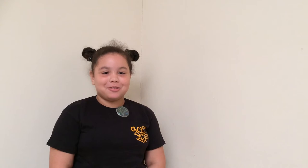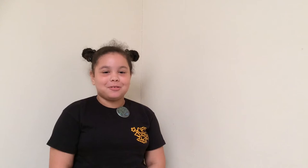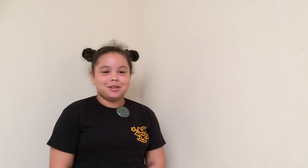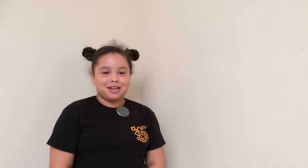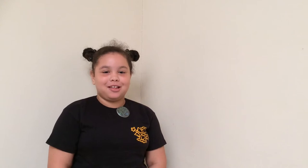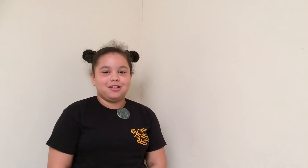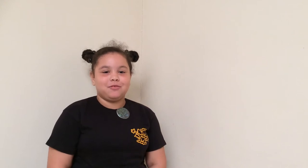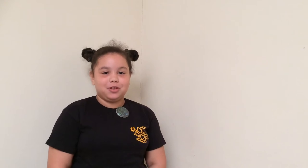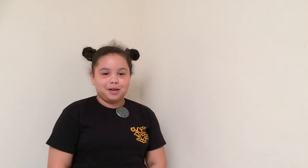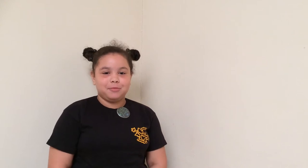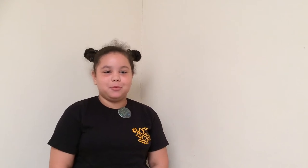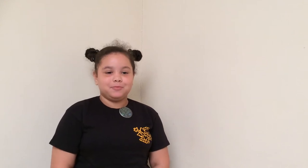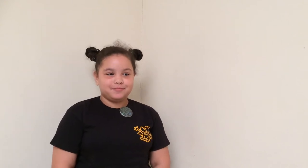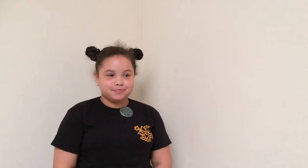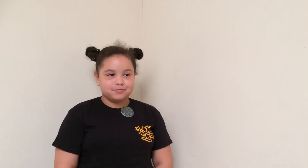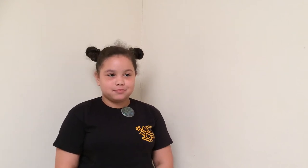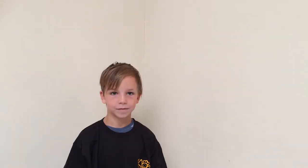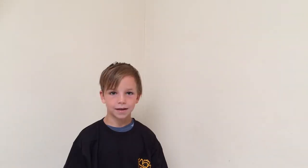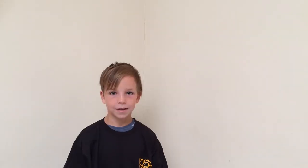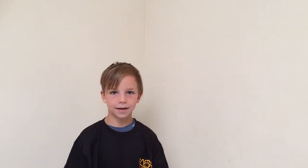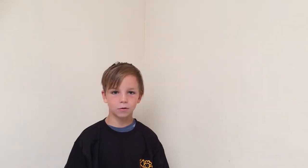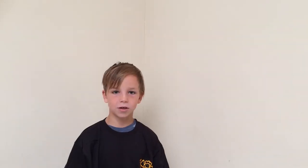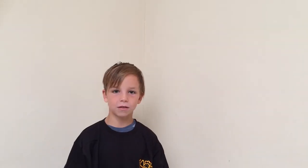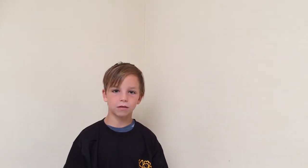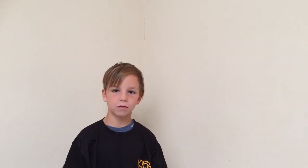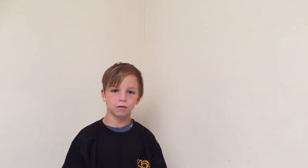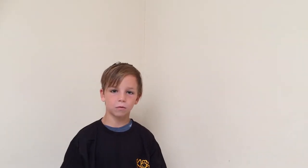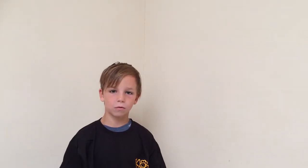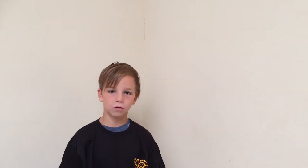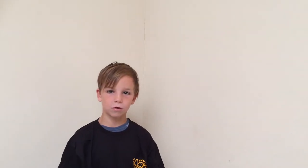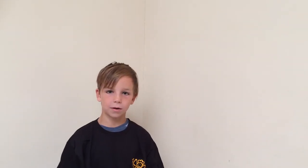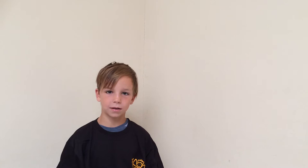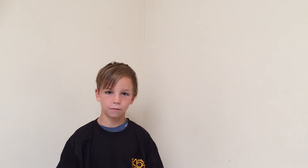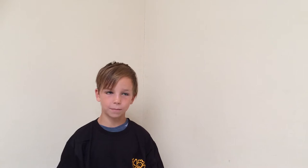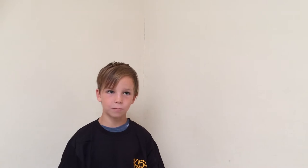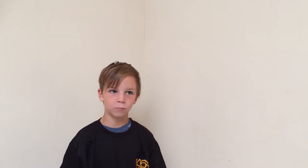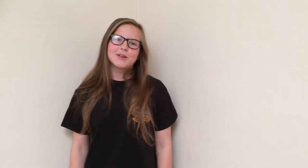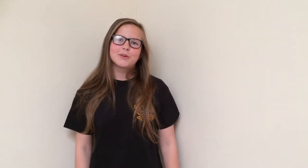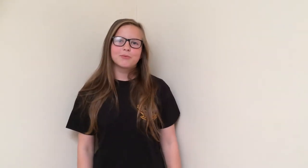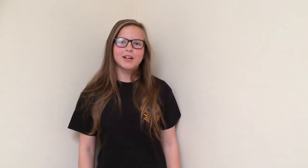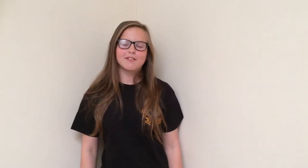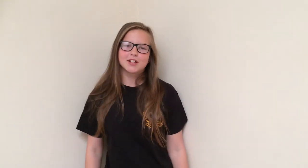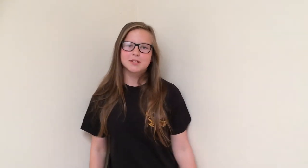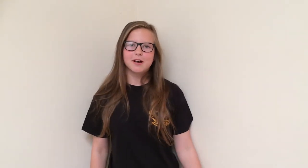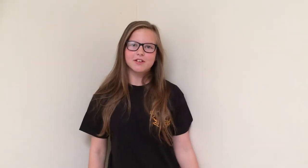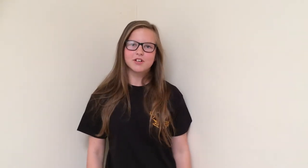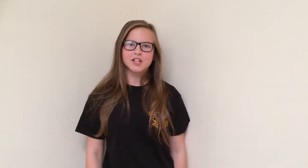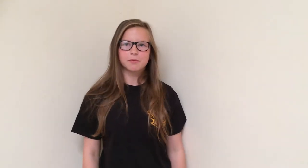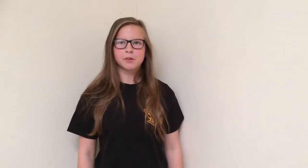God communicates us through the Bible. And how Jesus taught so many different people. We have learnt about different types of